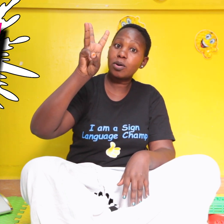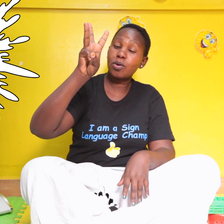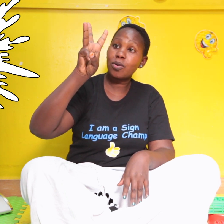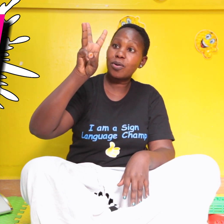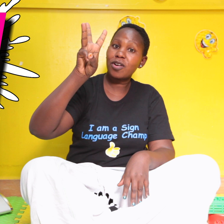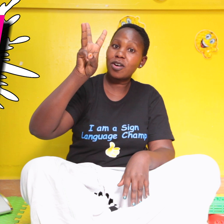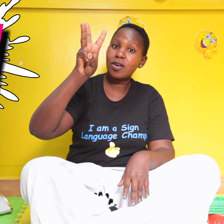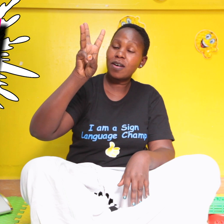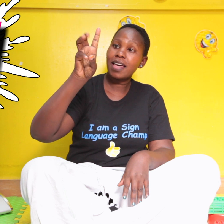W,